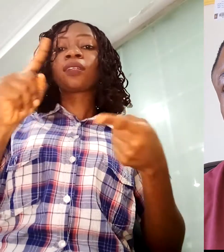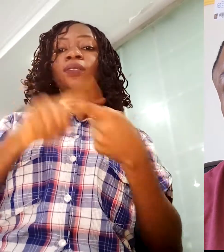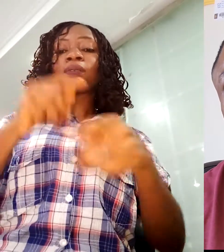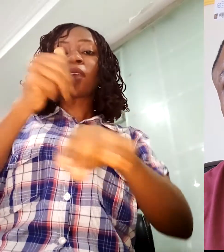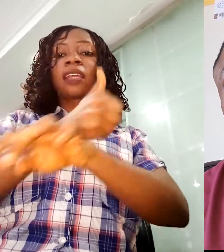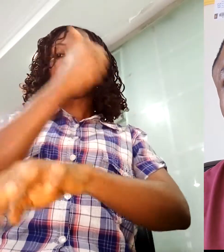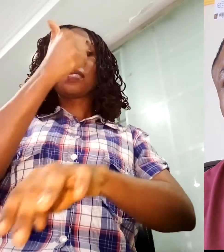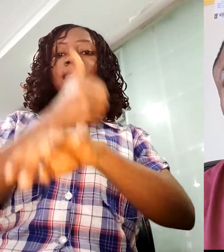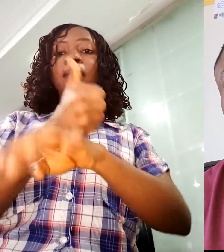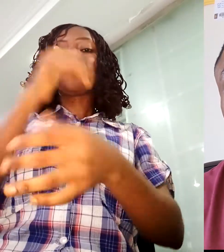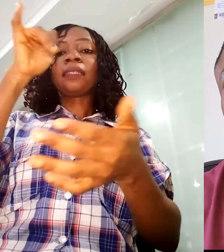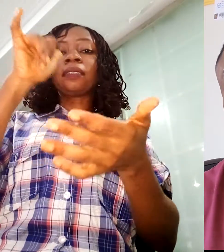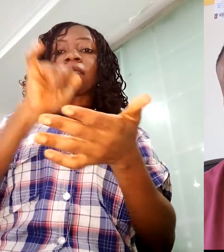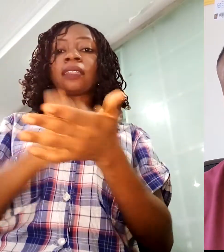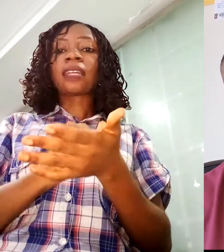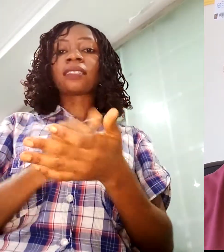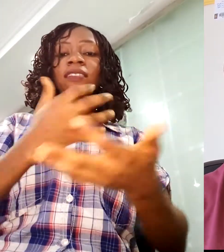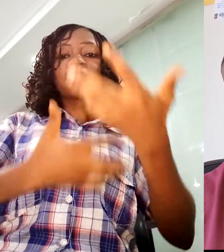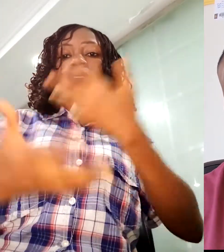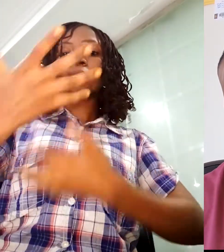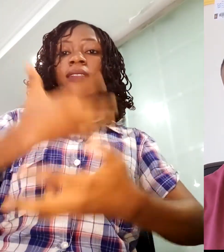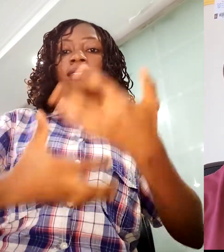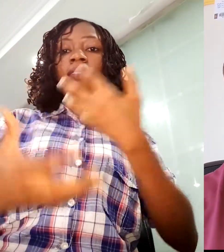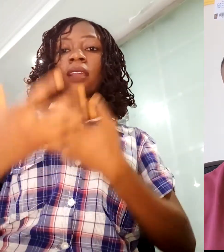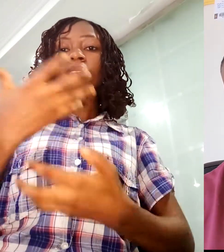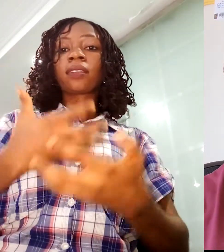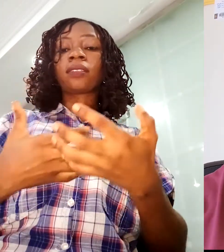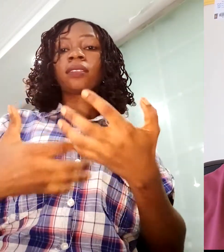to establish that